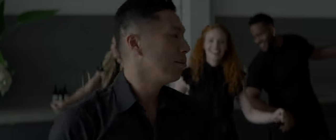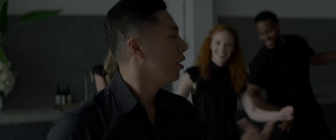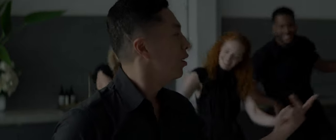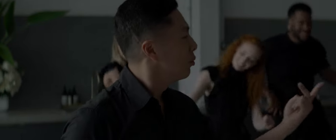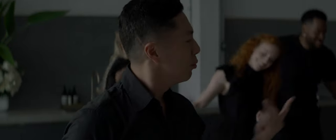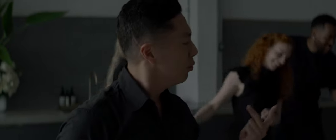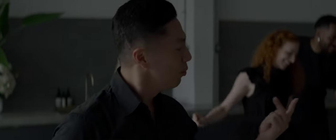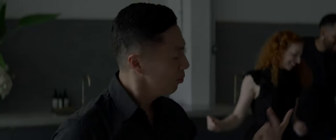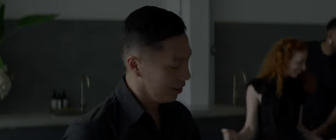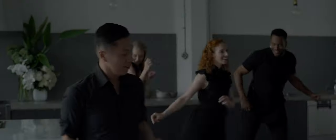that we're on the same train.